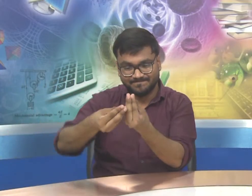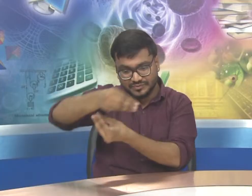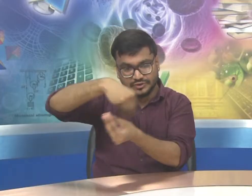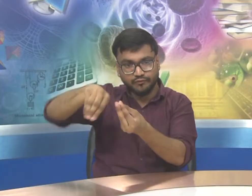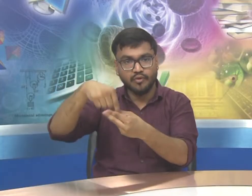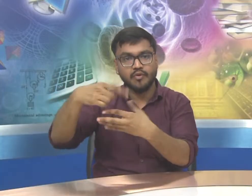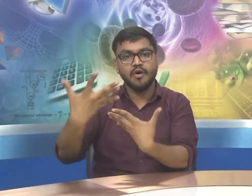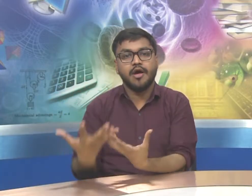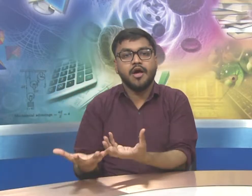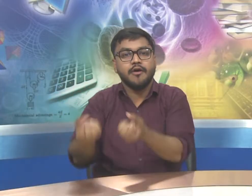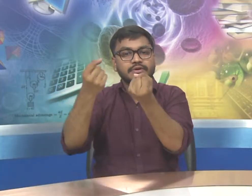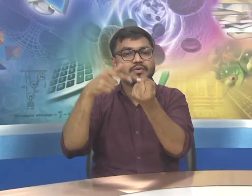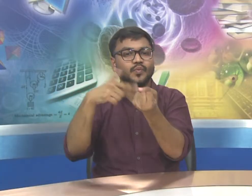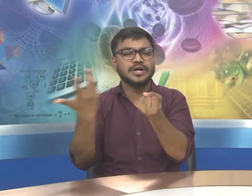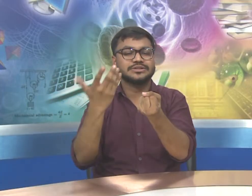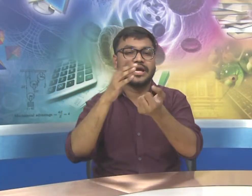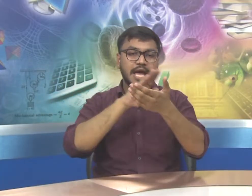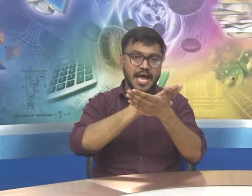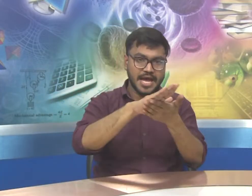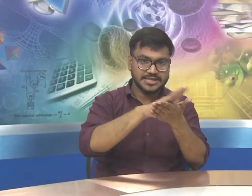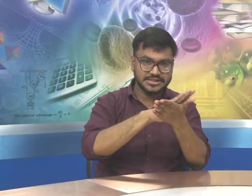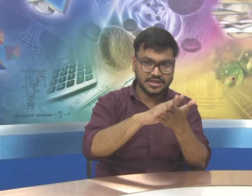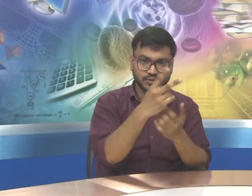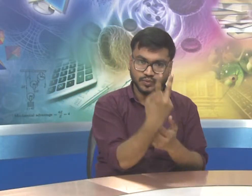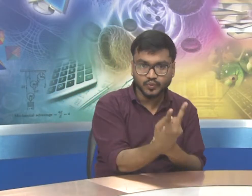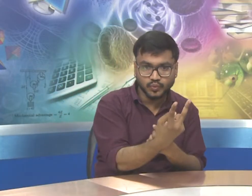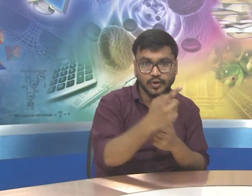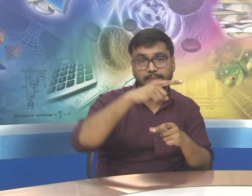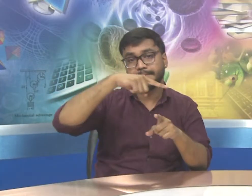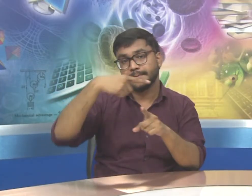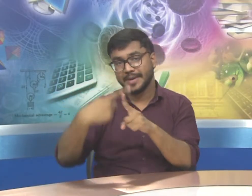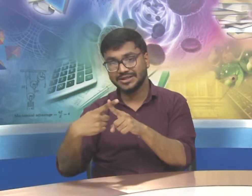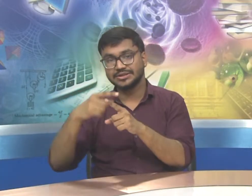including 2 hydrogen and 1 oxygen atom.